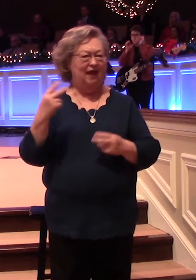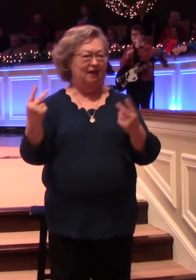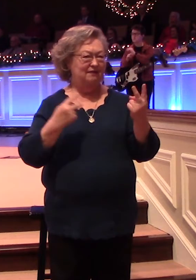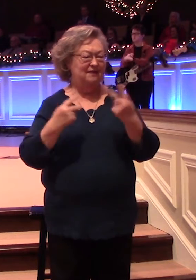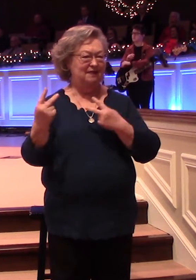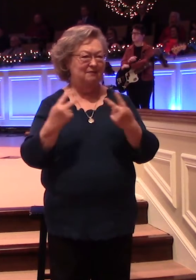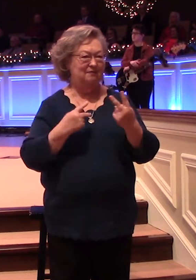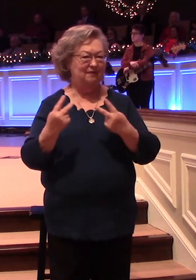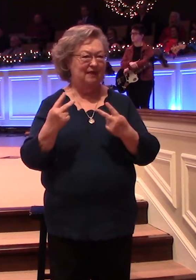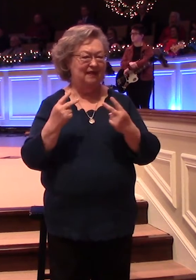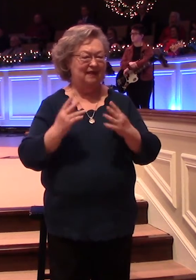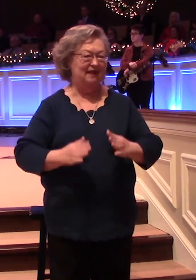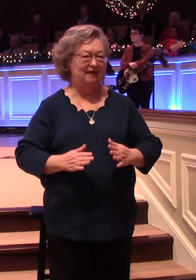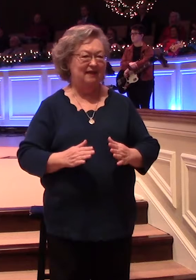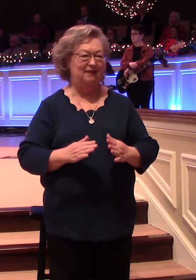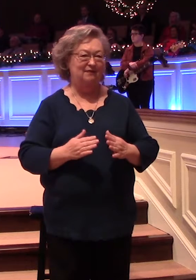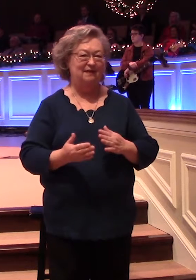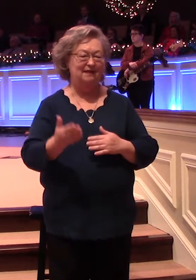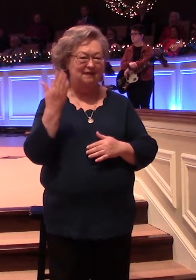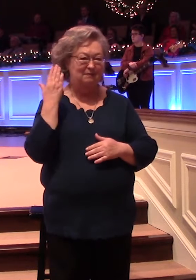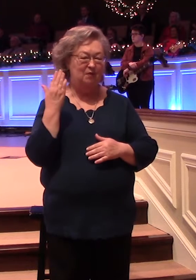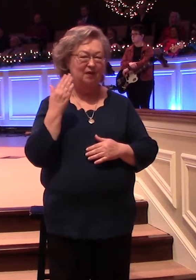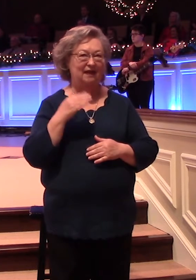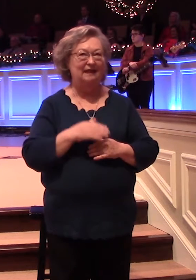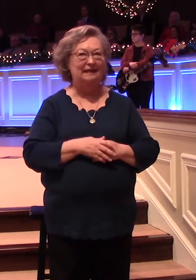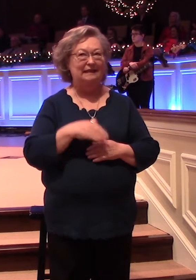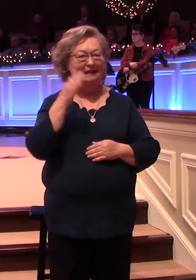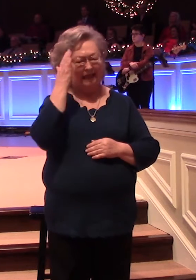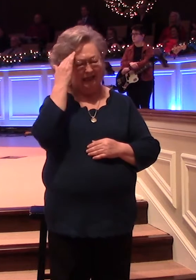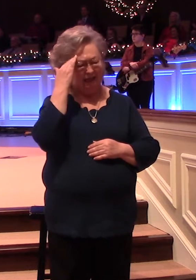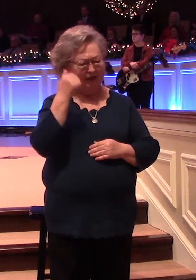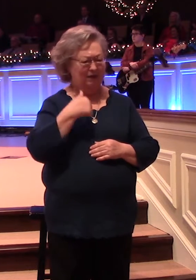feel a little bit of heartburn. We've got all these guests, and I'm going to talk about giving.